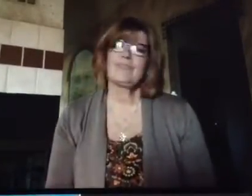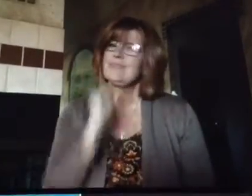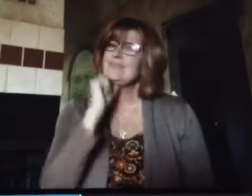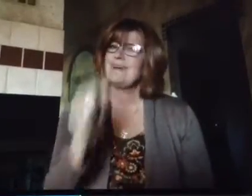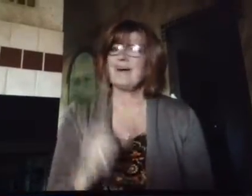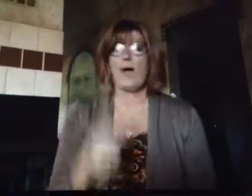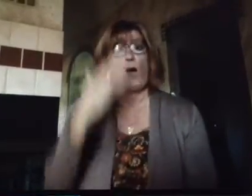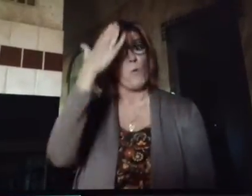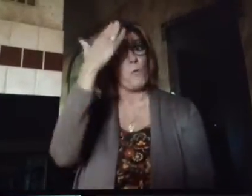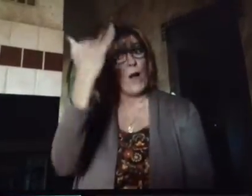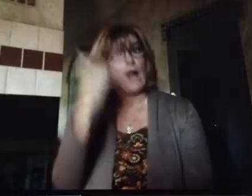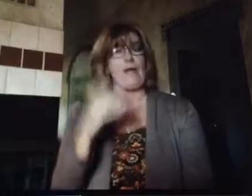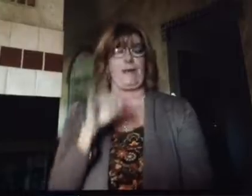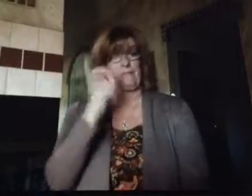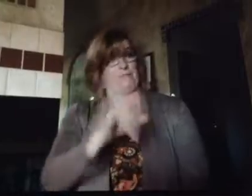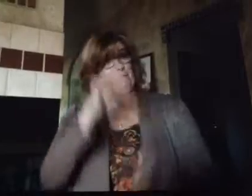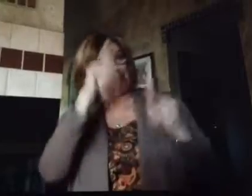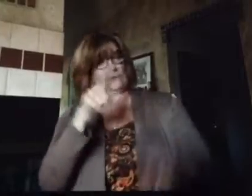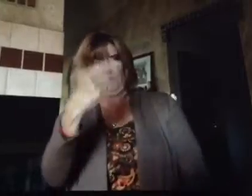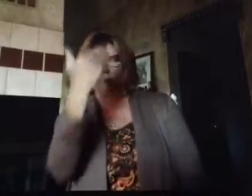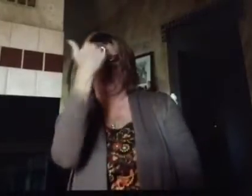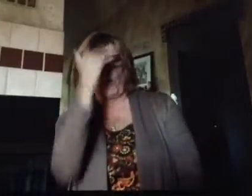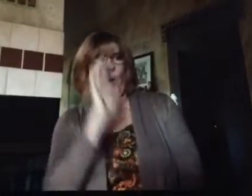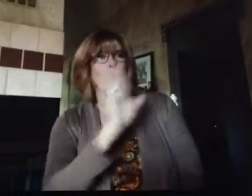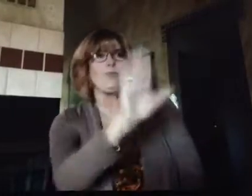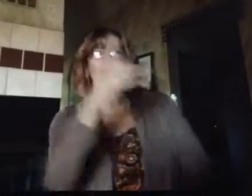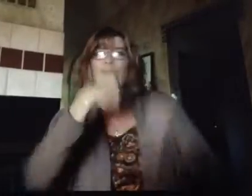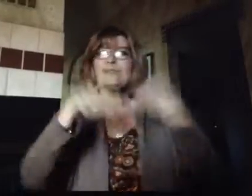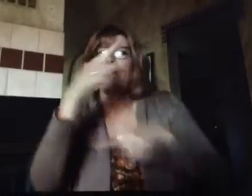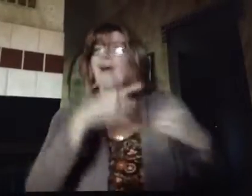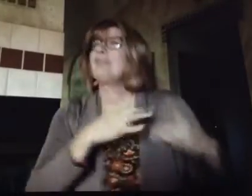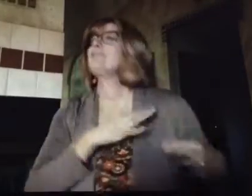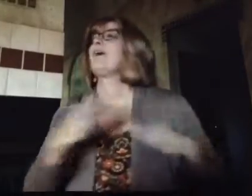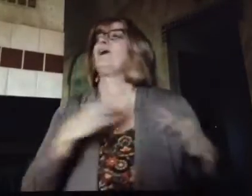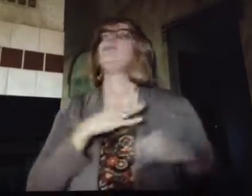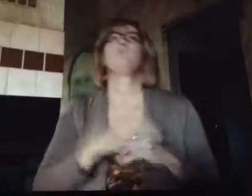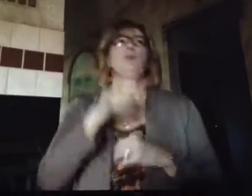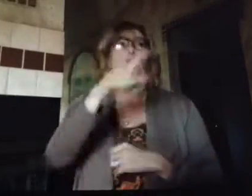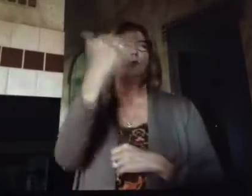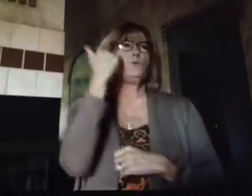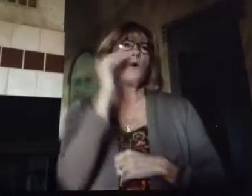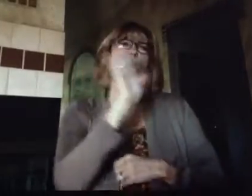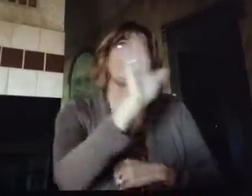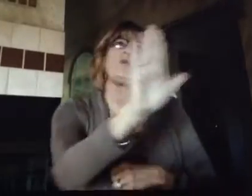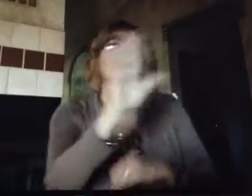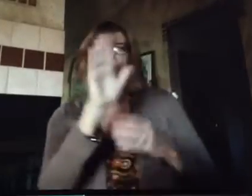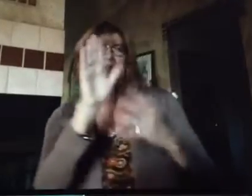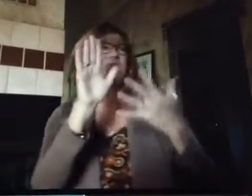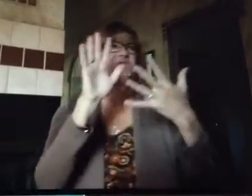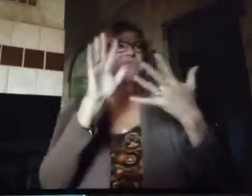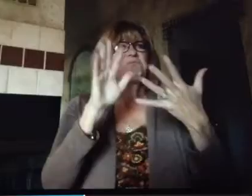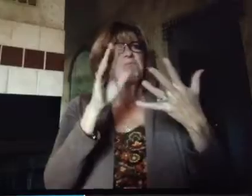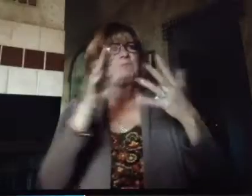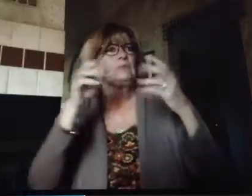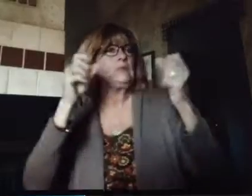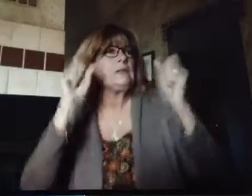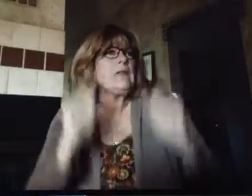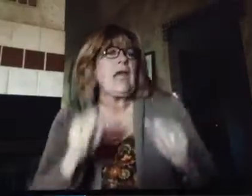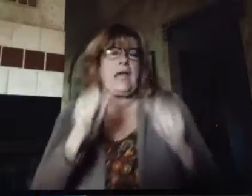and just continue signing with them? Would that be considered practice? No. You need to practice with many different people. You